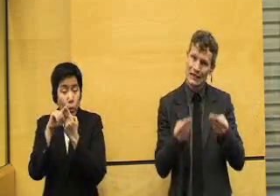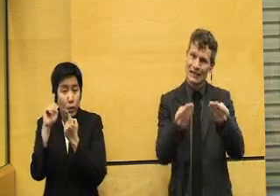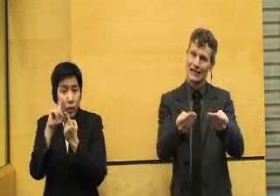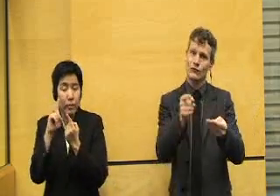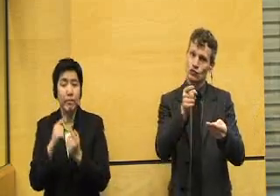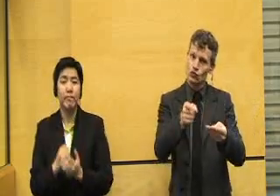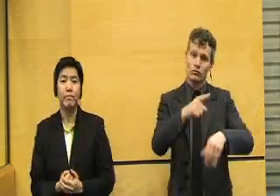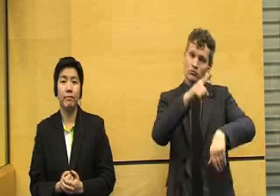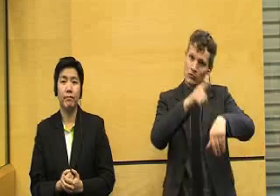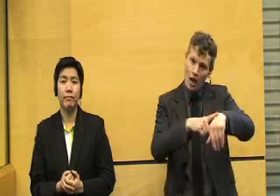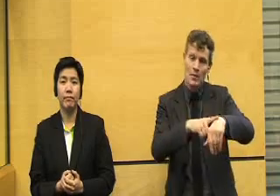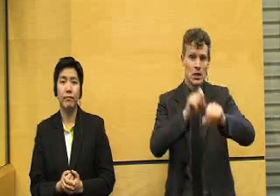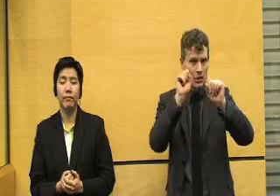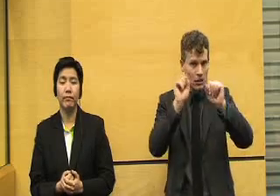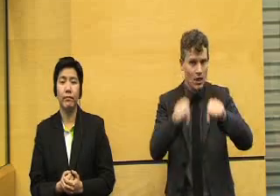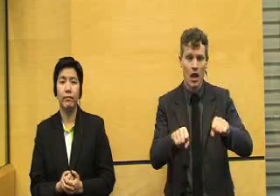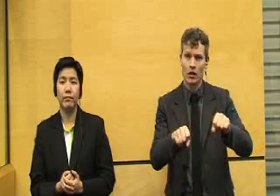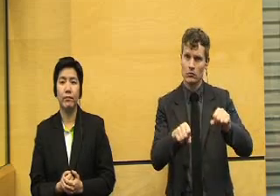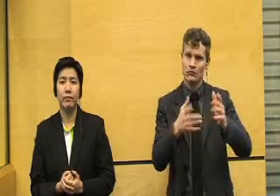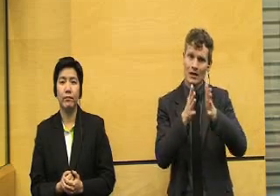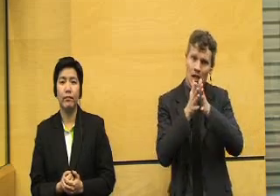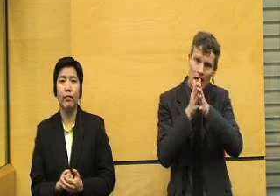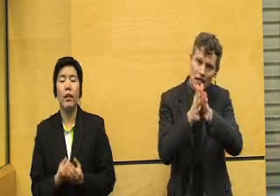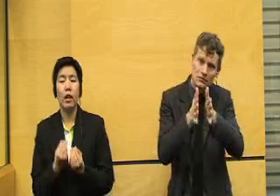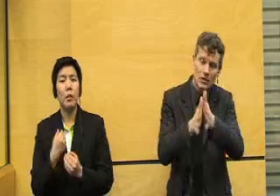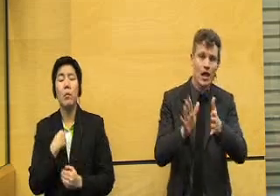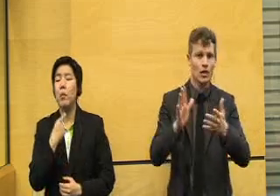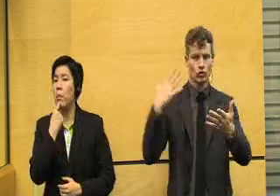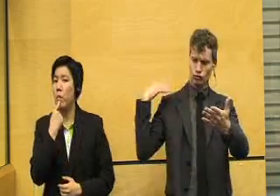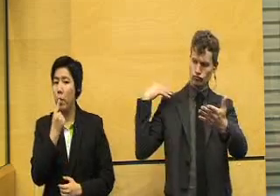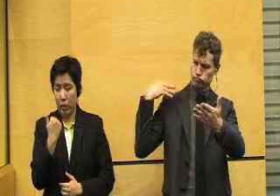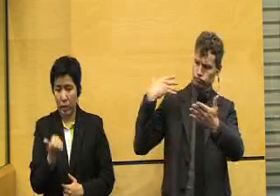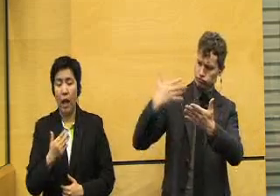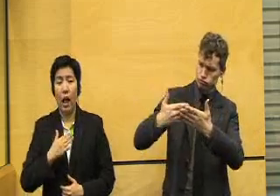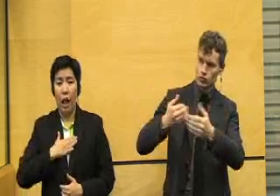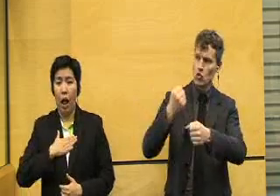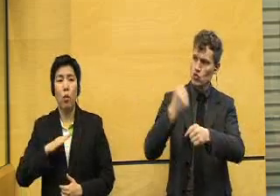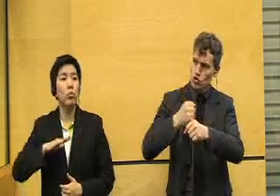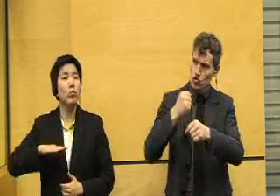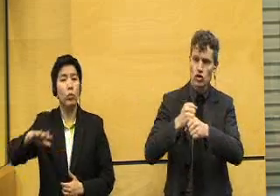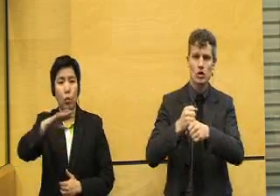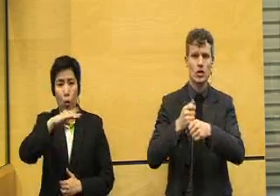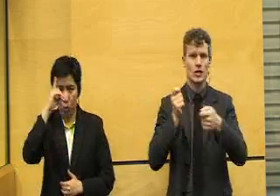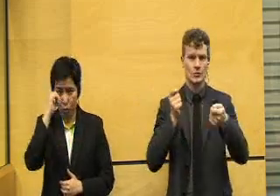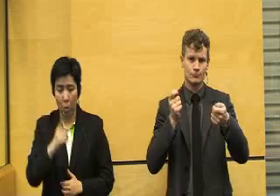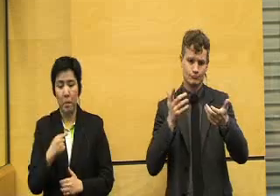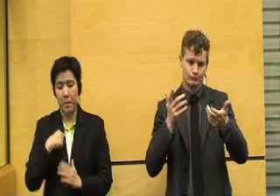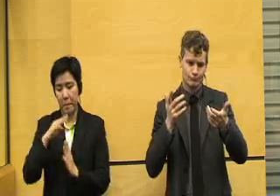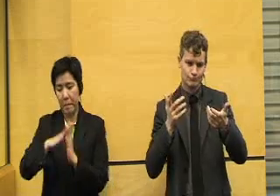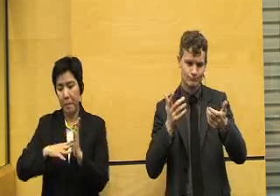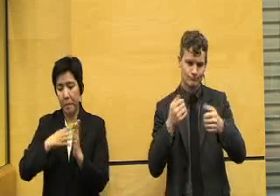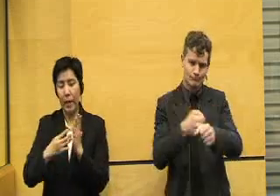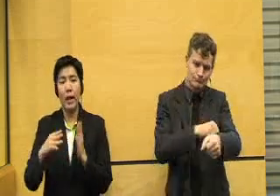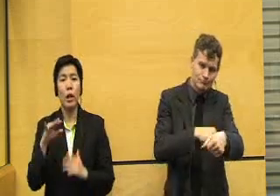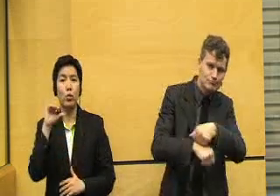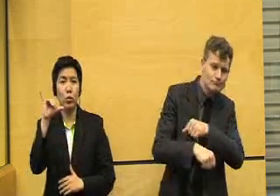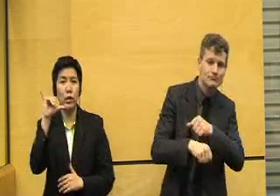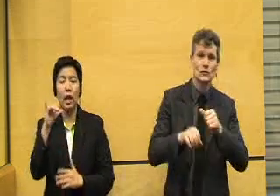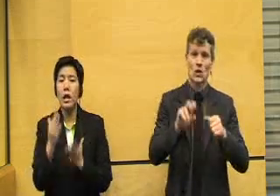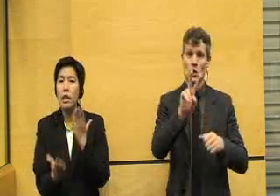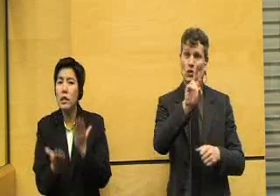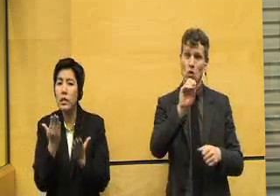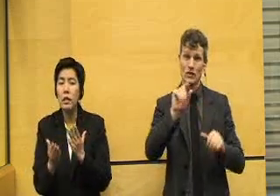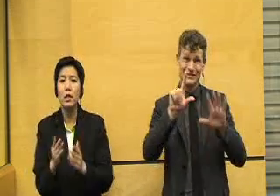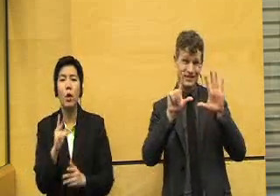to reform the strategies that have been adopted to support the pioneering spirit of the